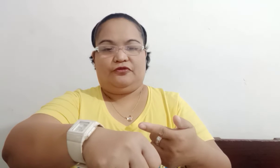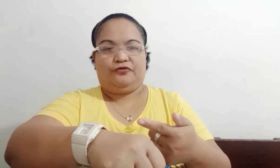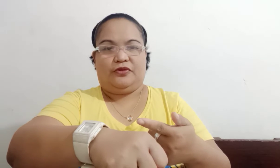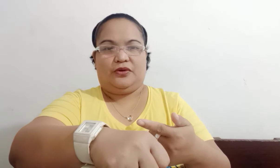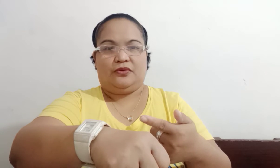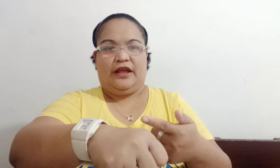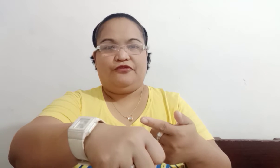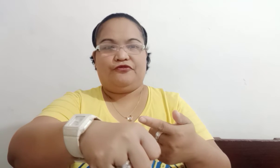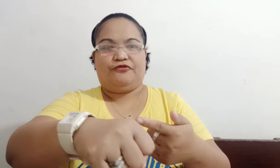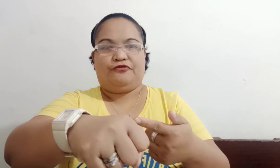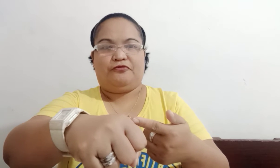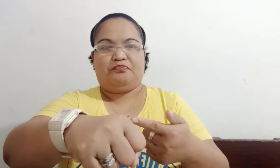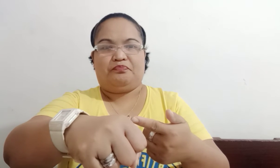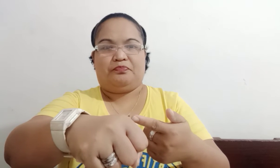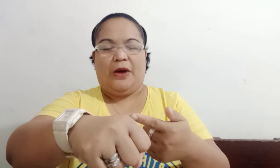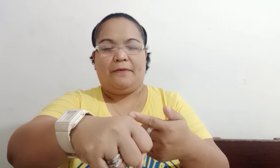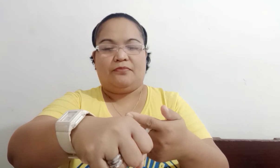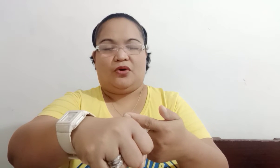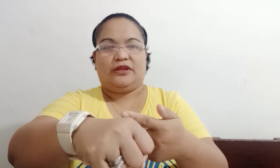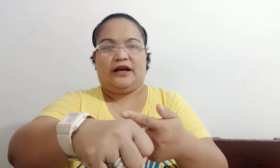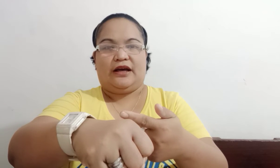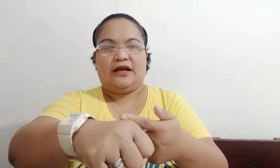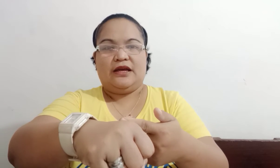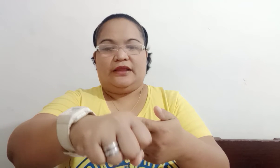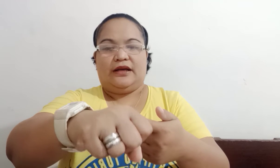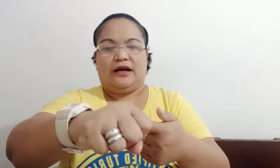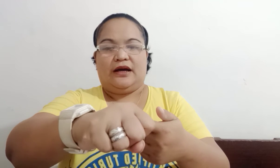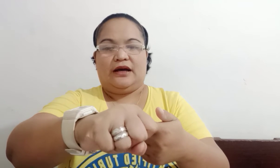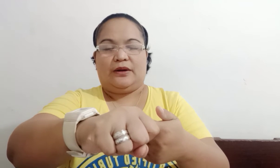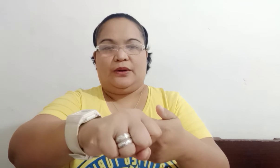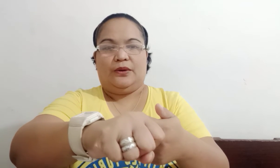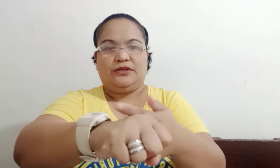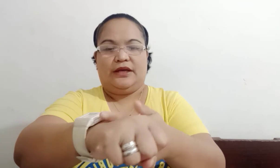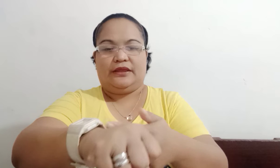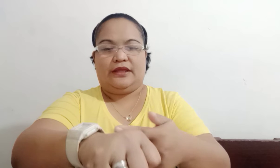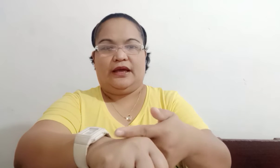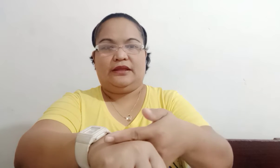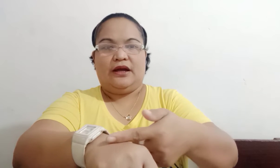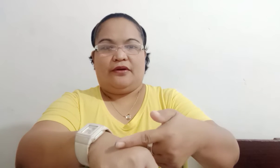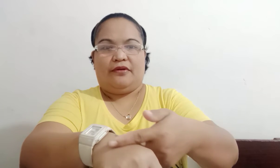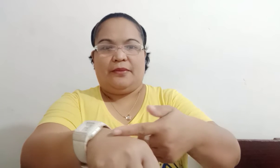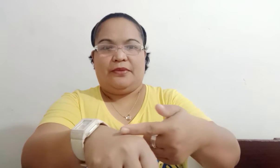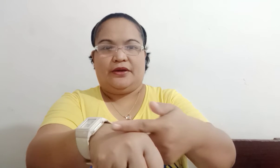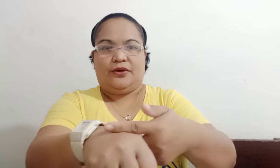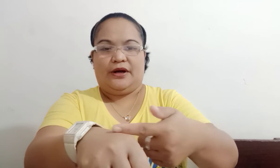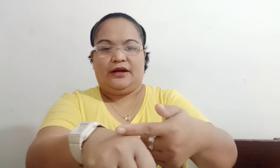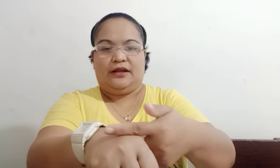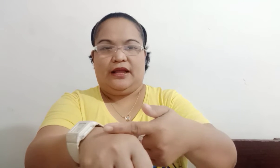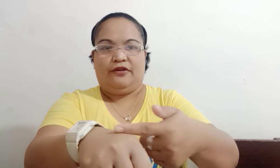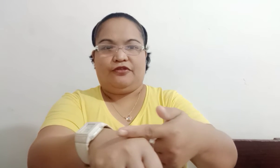left palm mo, naka-close and then rubbing your left